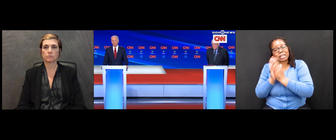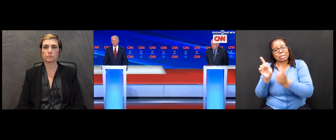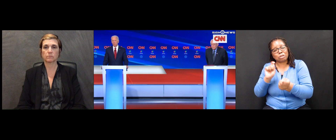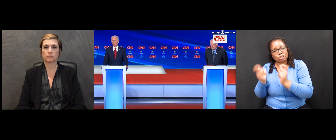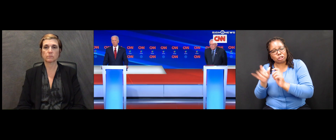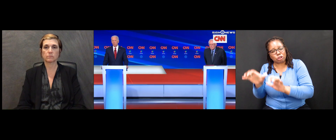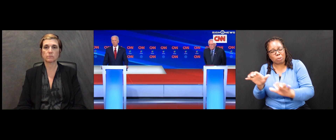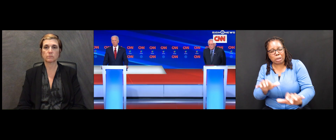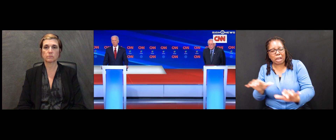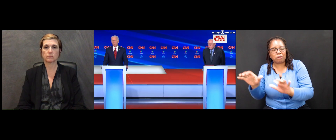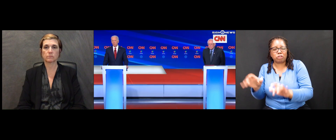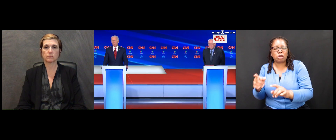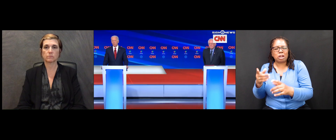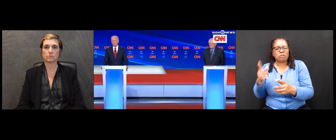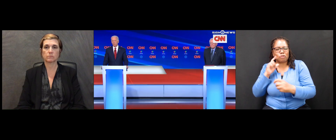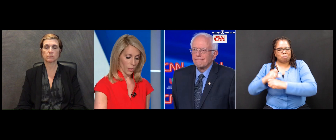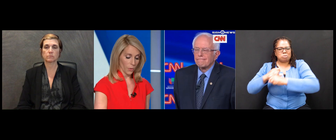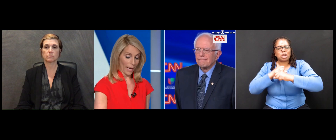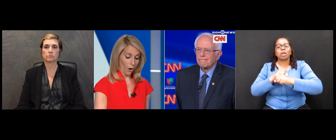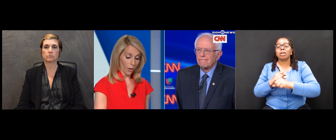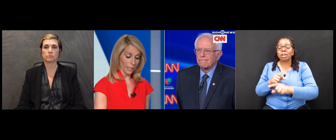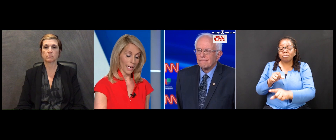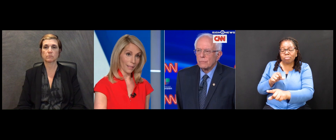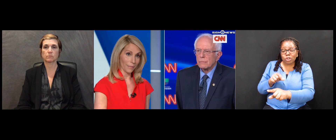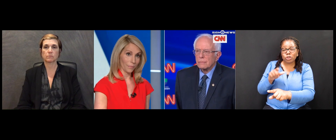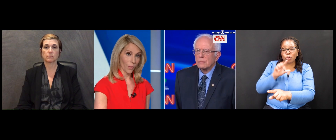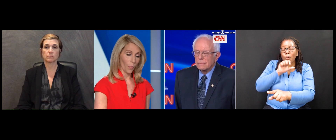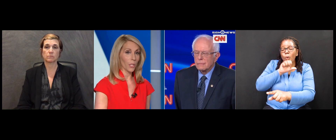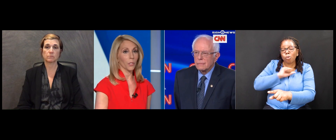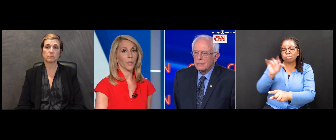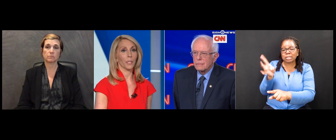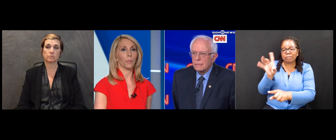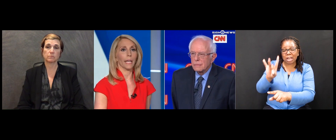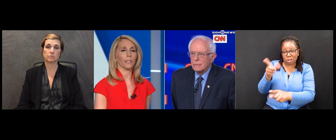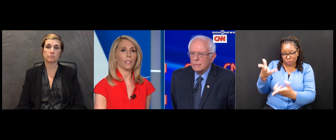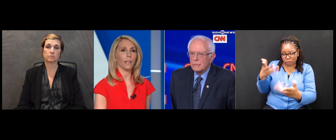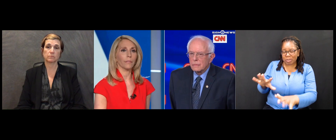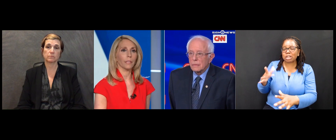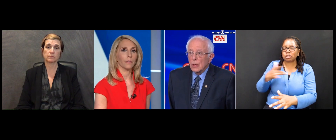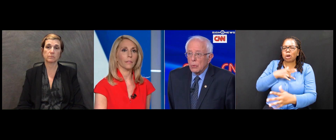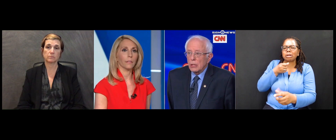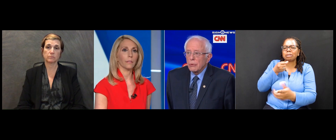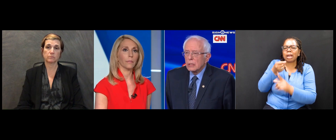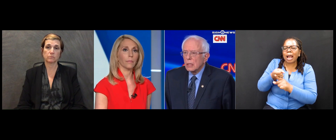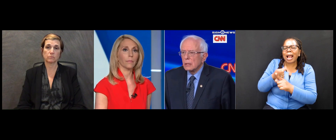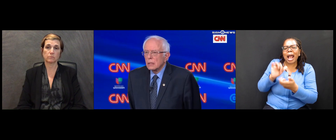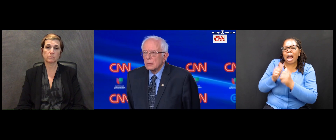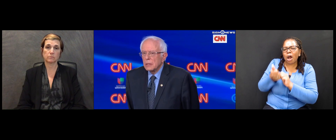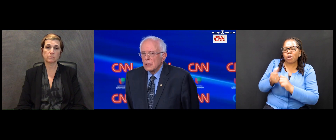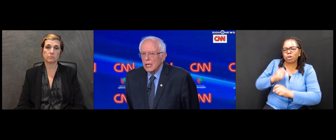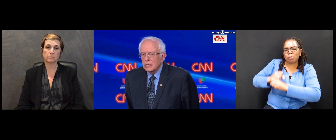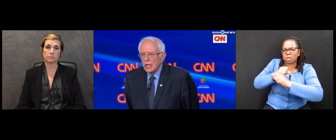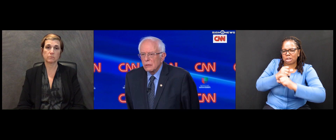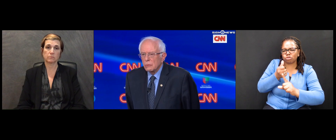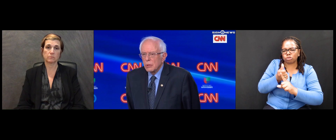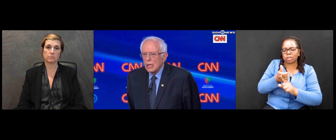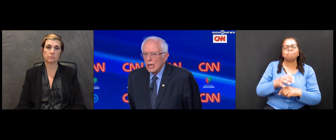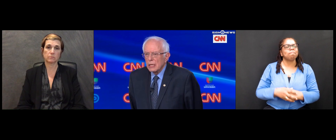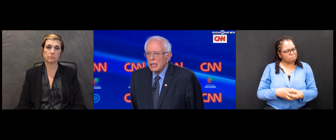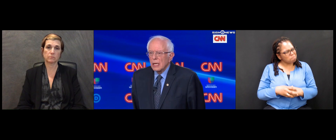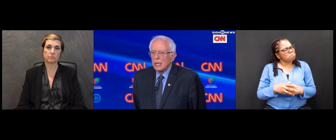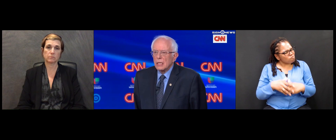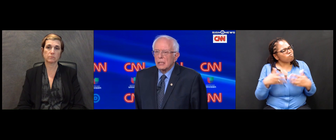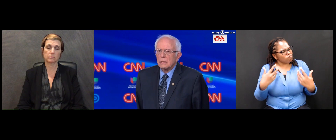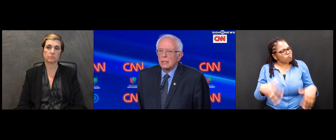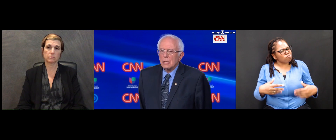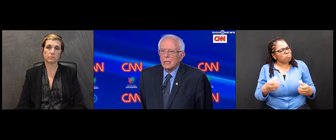start with you. You're 78 years old. You had a heart attack. What are you doing to protect yourself? Well, a great deal. I mean, last night we